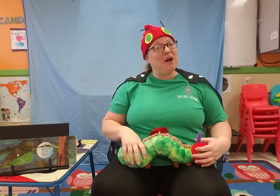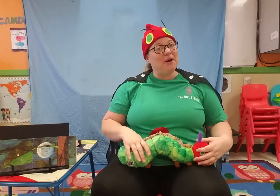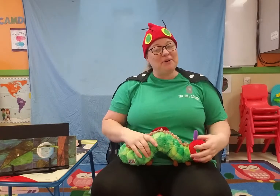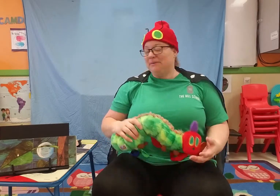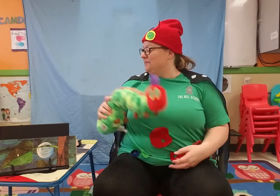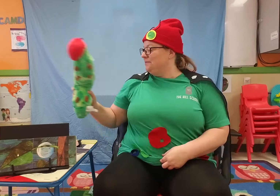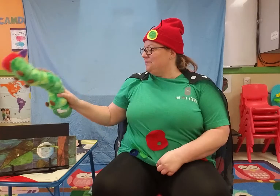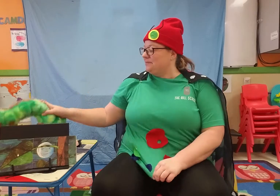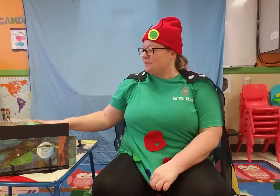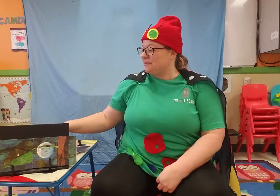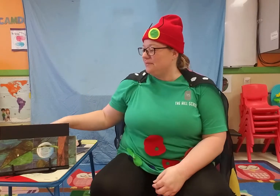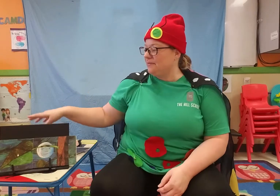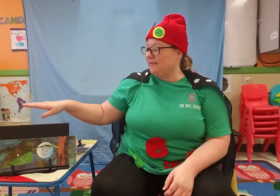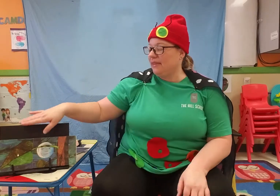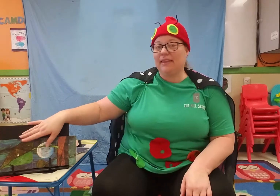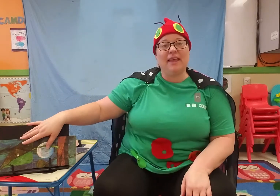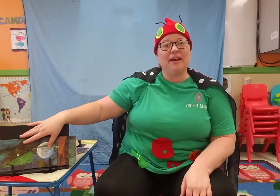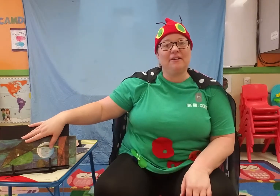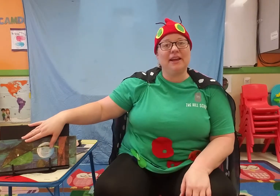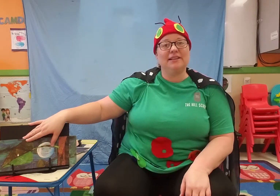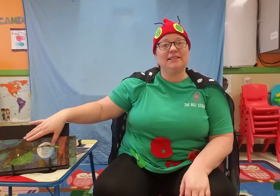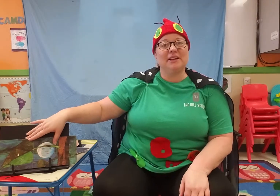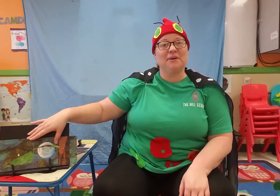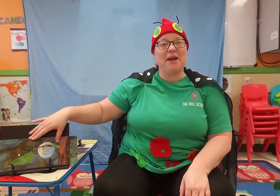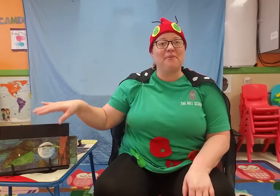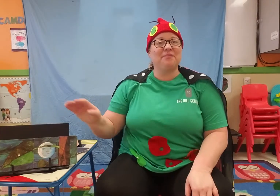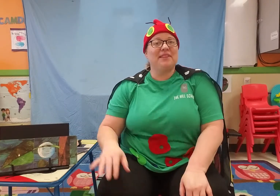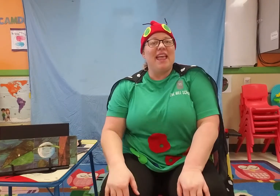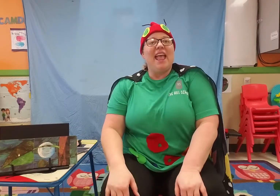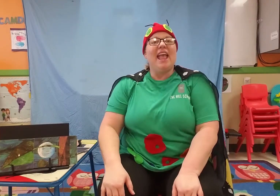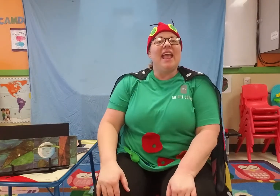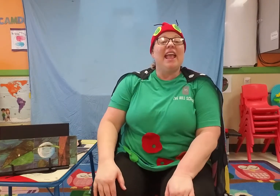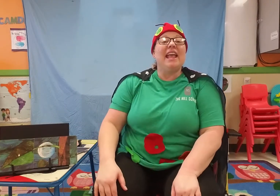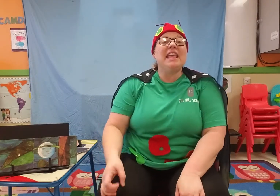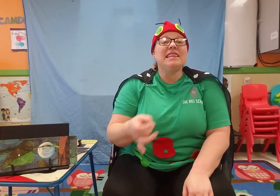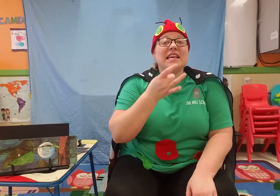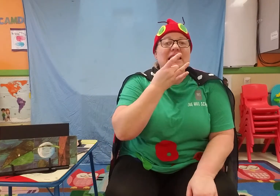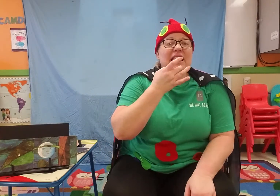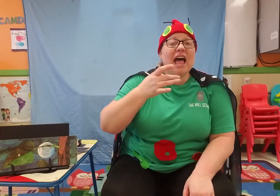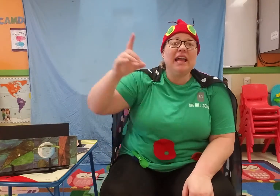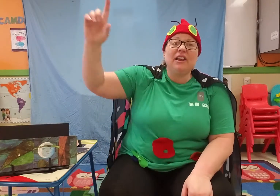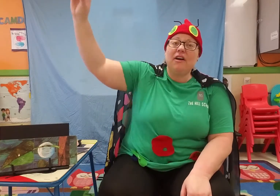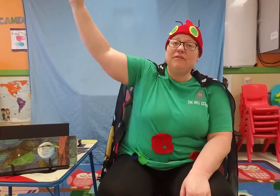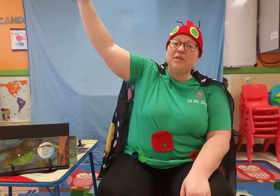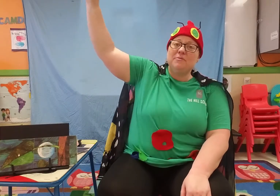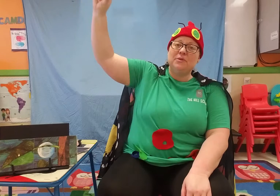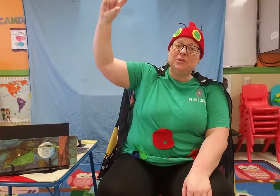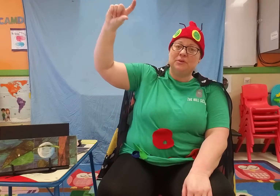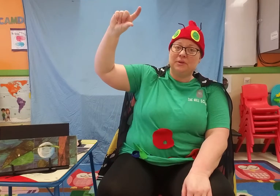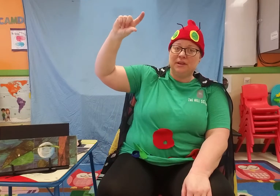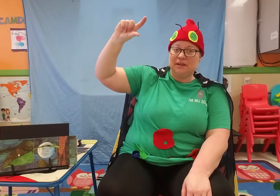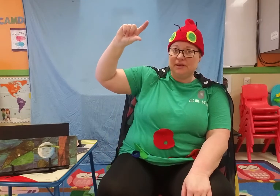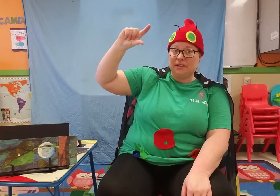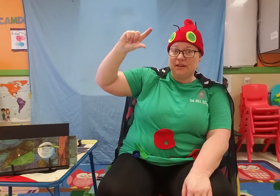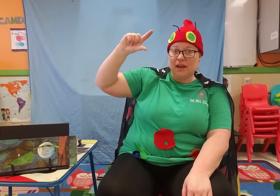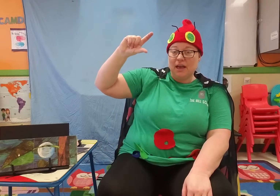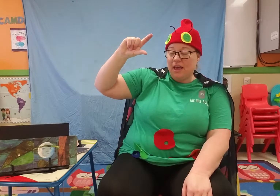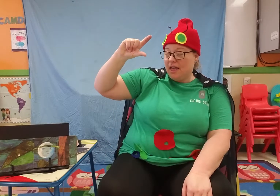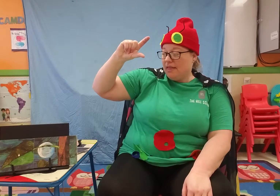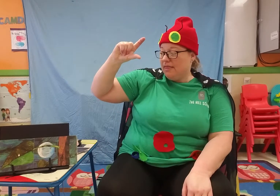Carle. All right, here we go. In the light of the moon